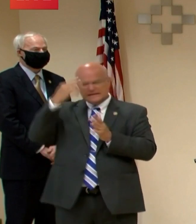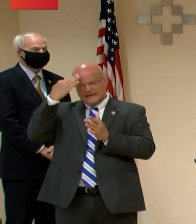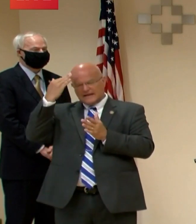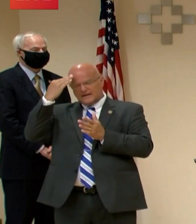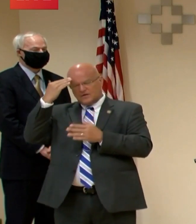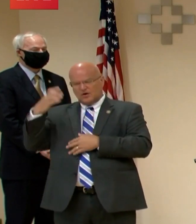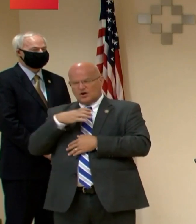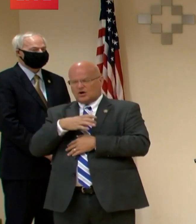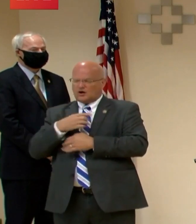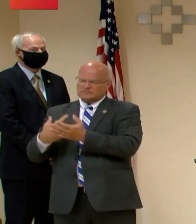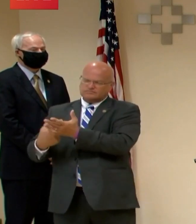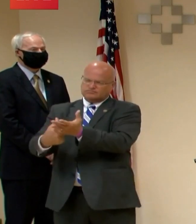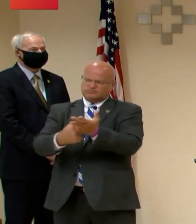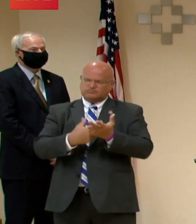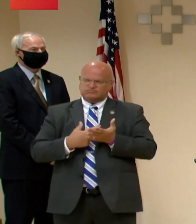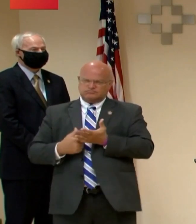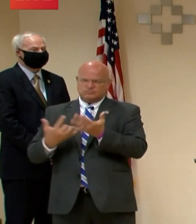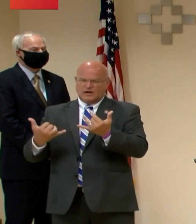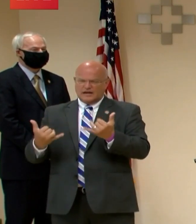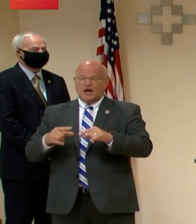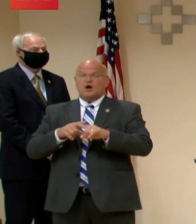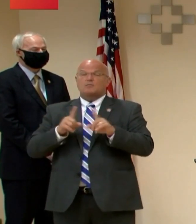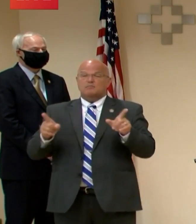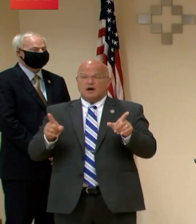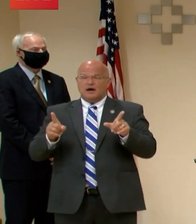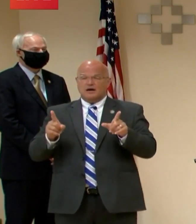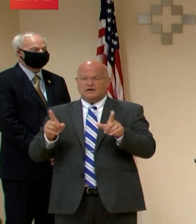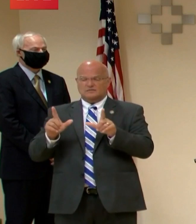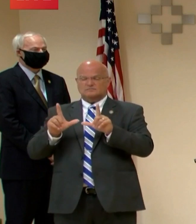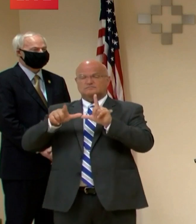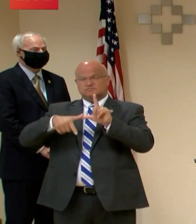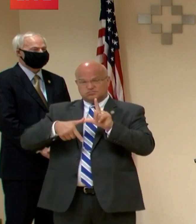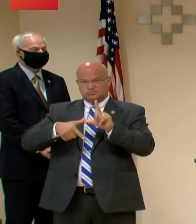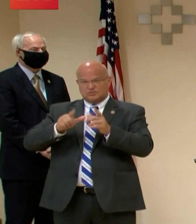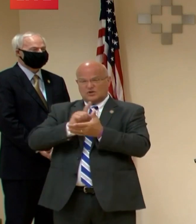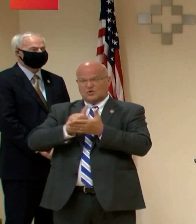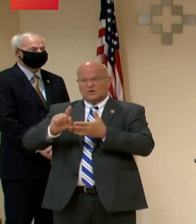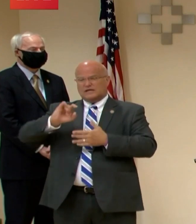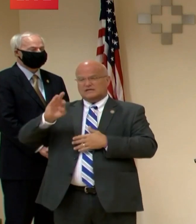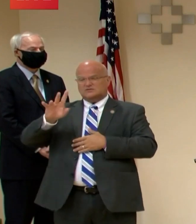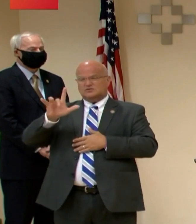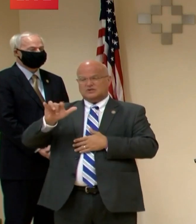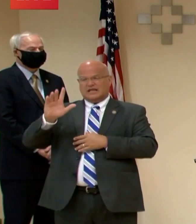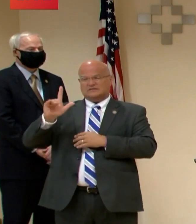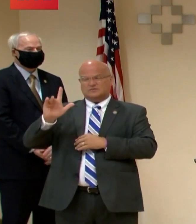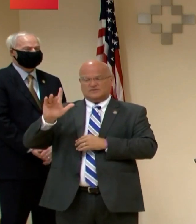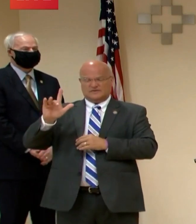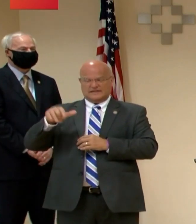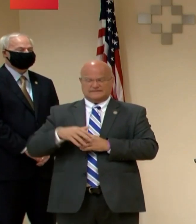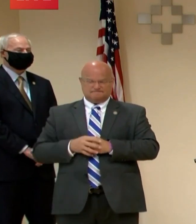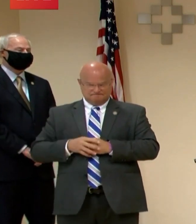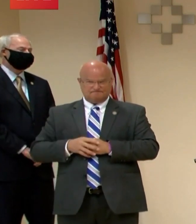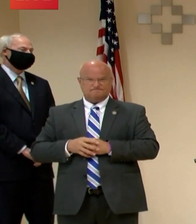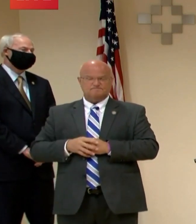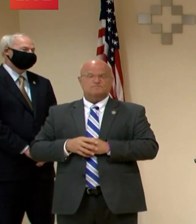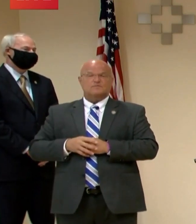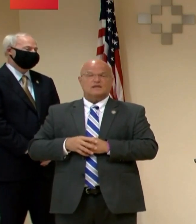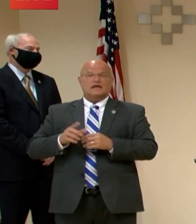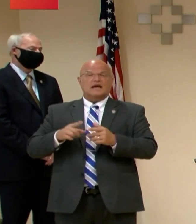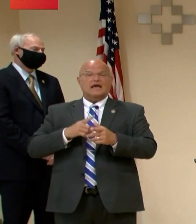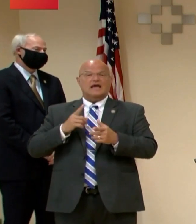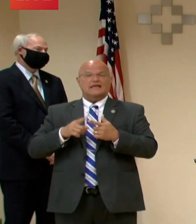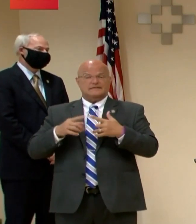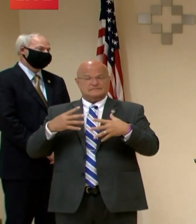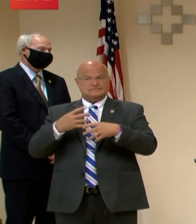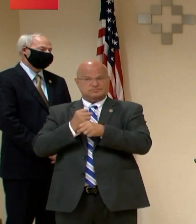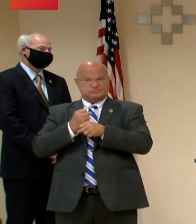Congress happening right now, but as it stands, that will be set to end the week ending July 25th at the end of this week. And then just